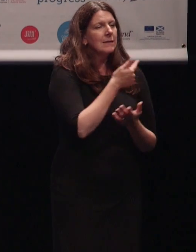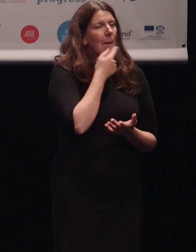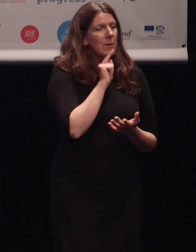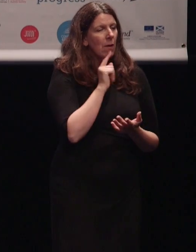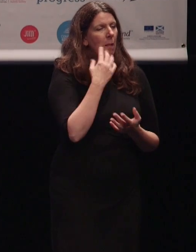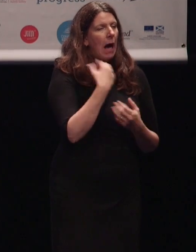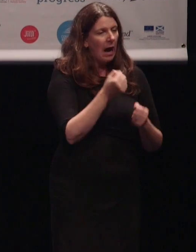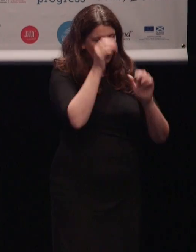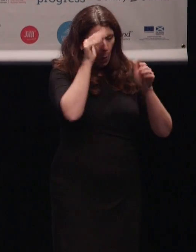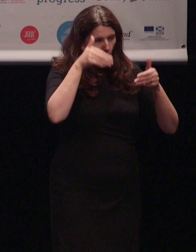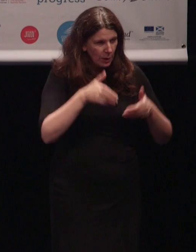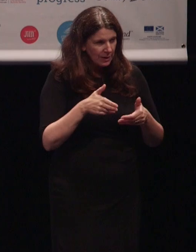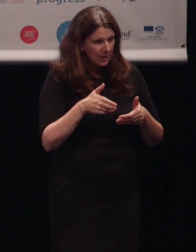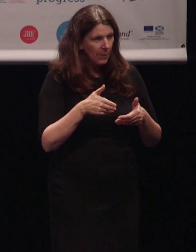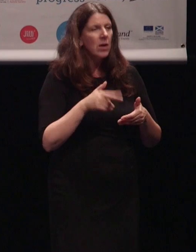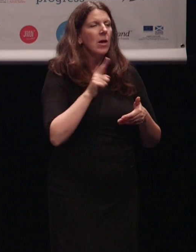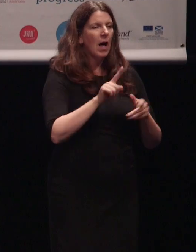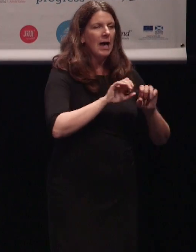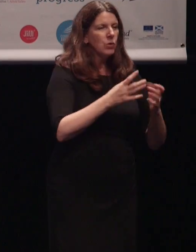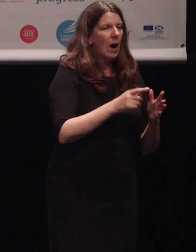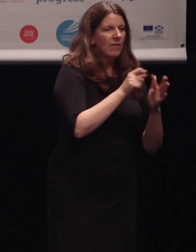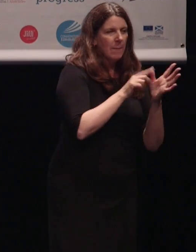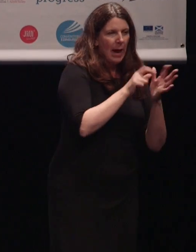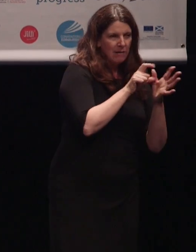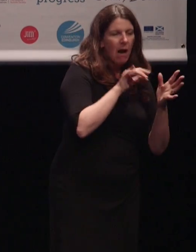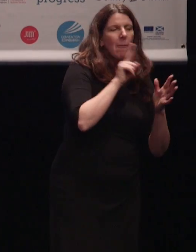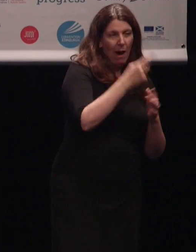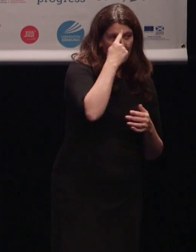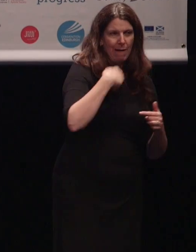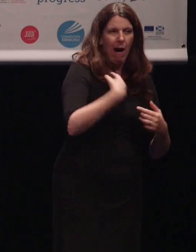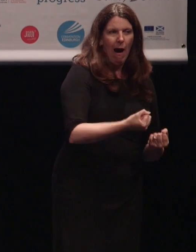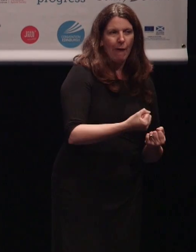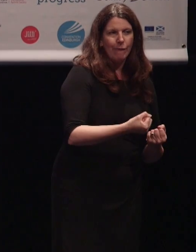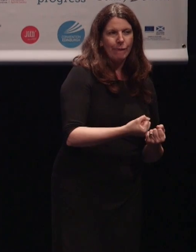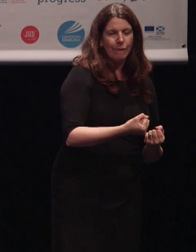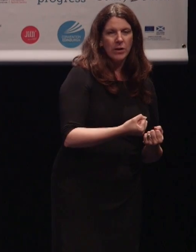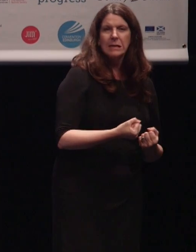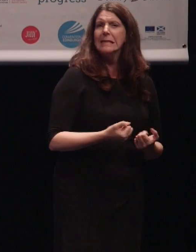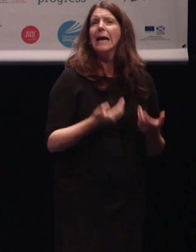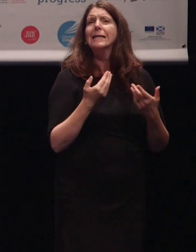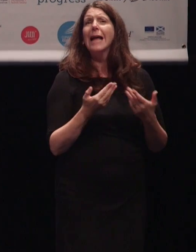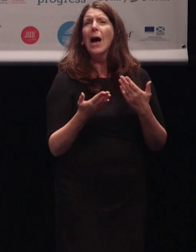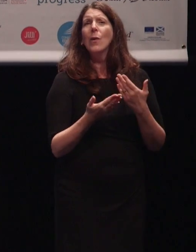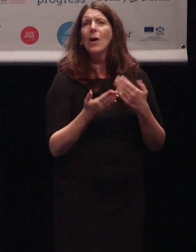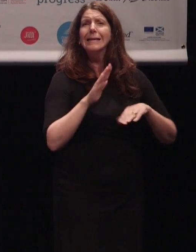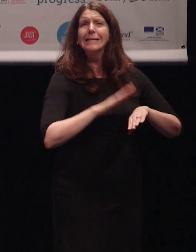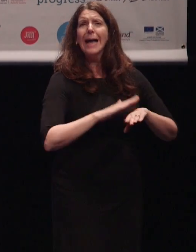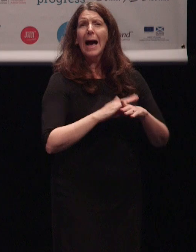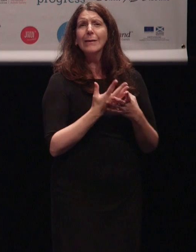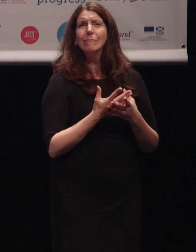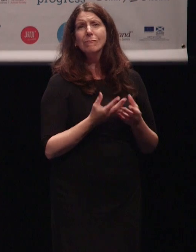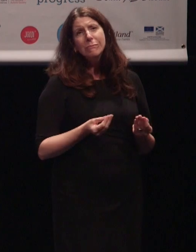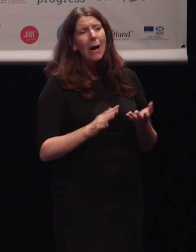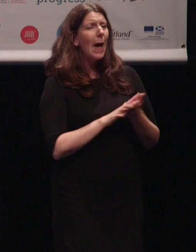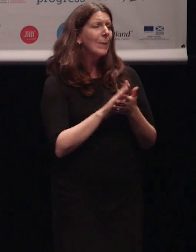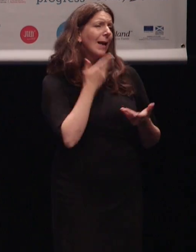everything is PANDAS. But I think I had it. And I don't have more time to explain this to you. And I